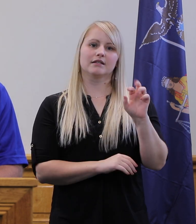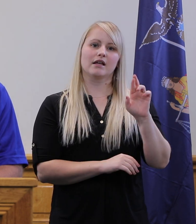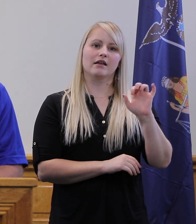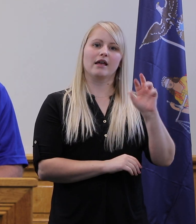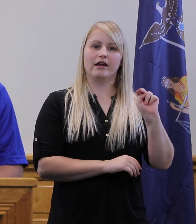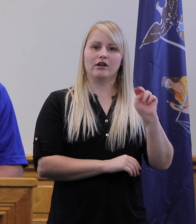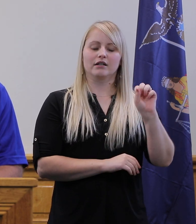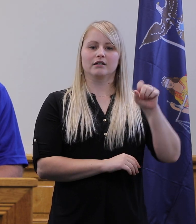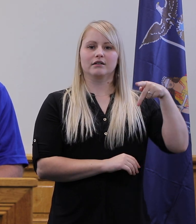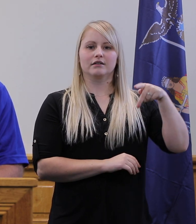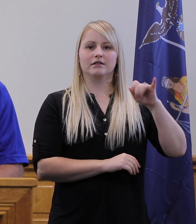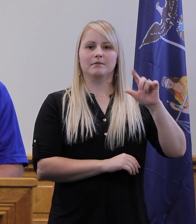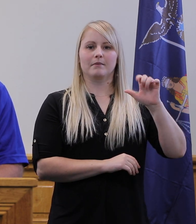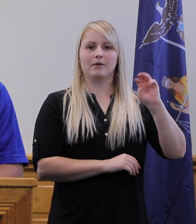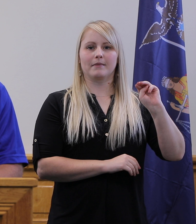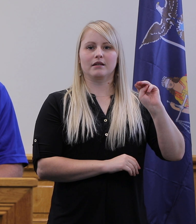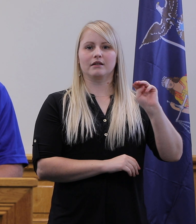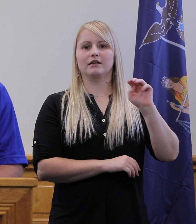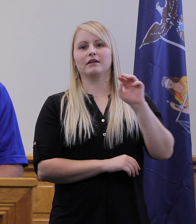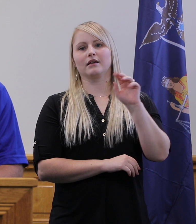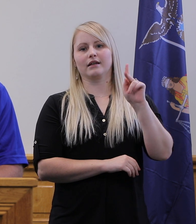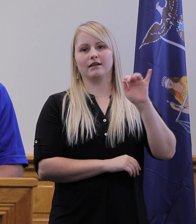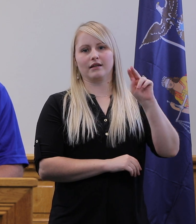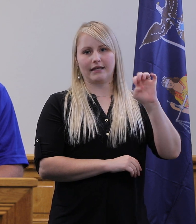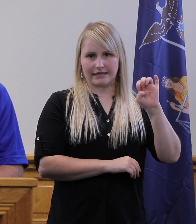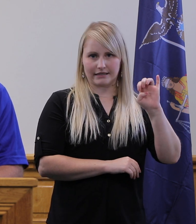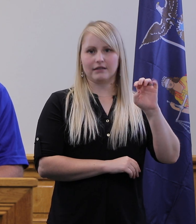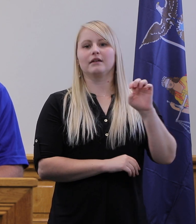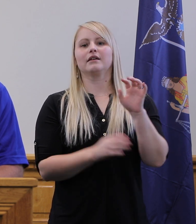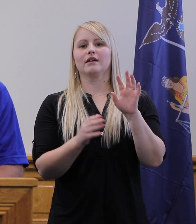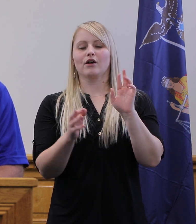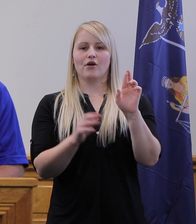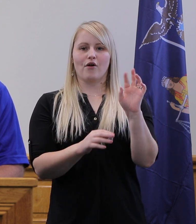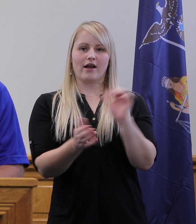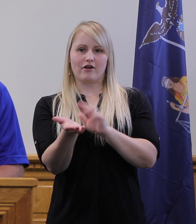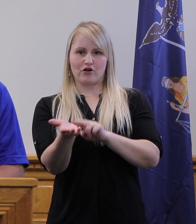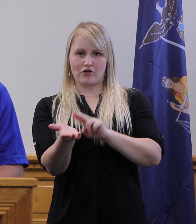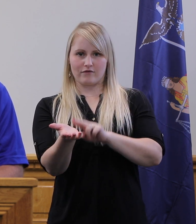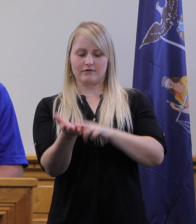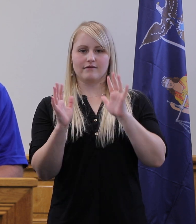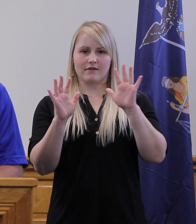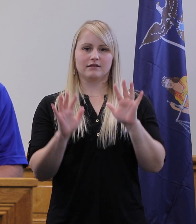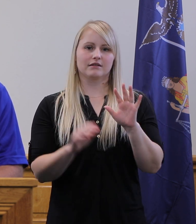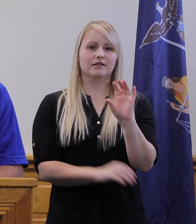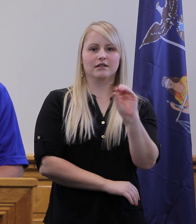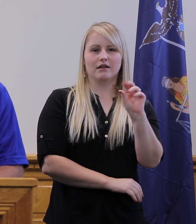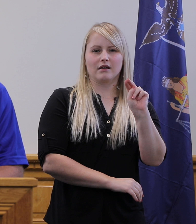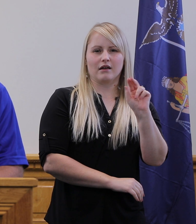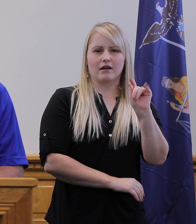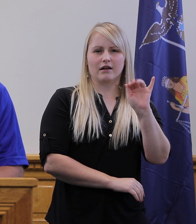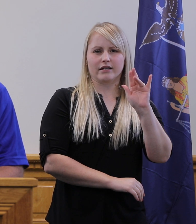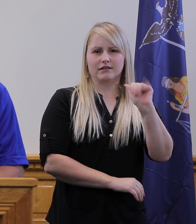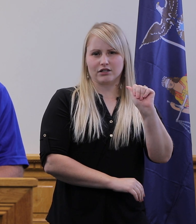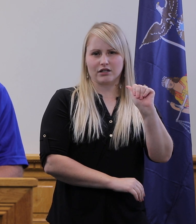Registered Nurse of Excellence; and the Constantia Volunteer Fire Department, along with the Mexico Volunteer